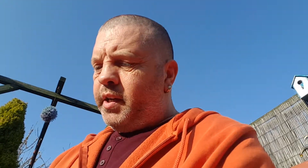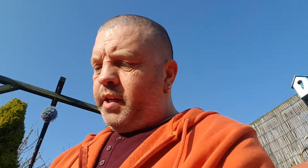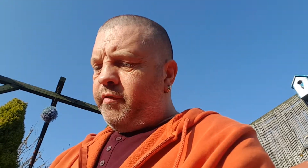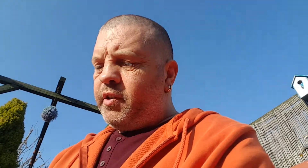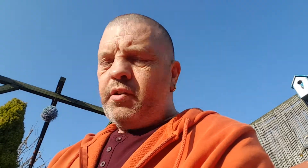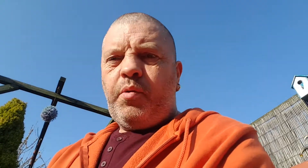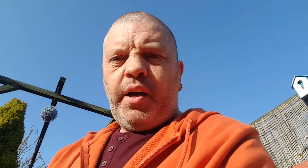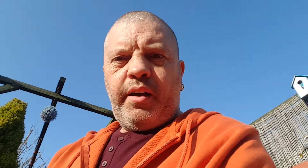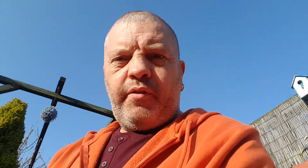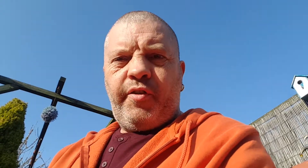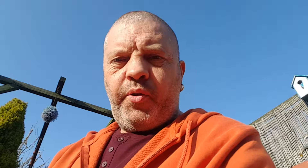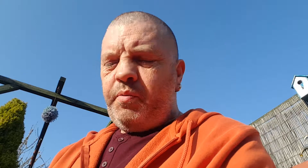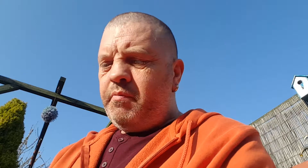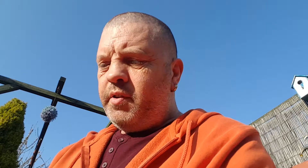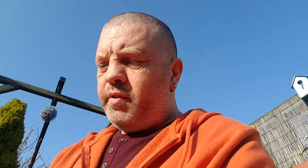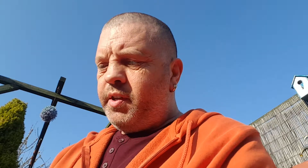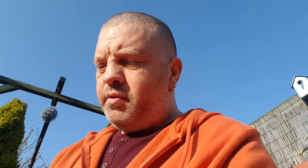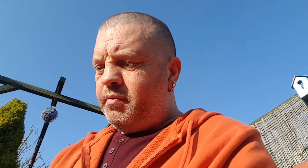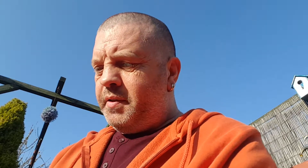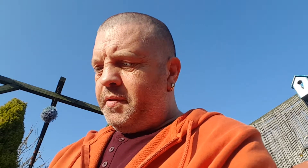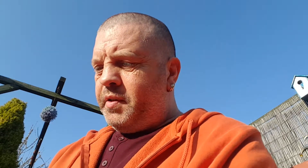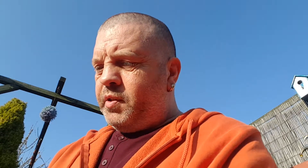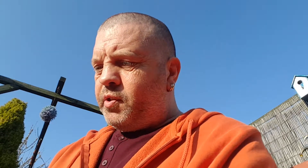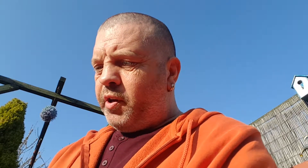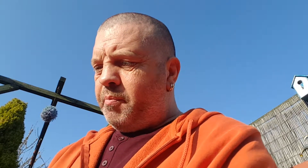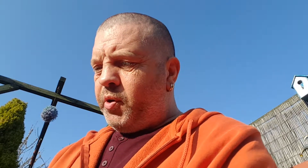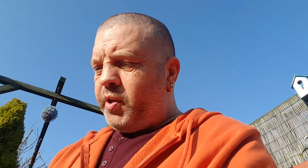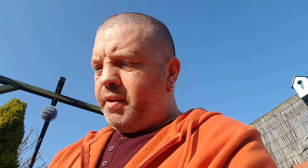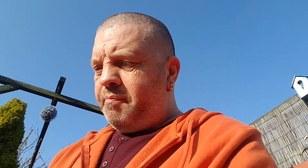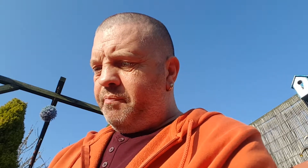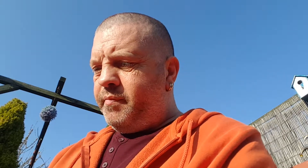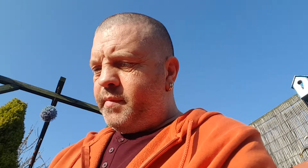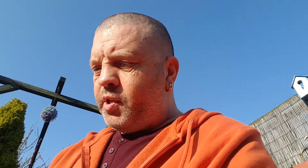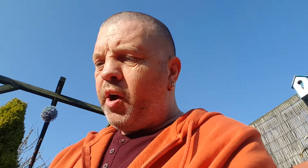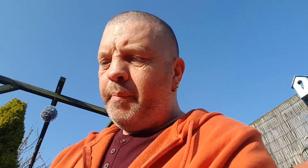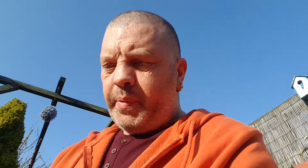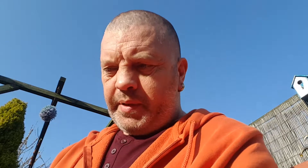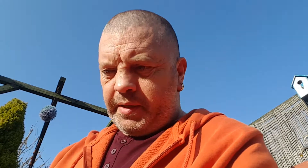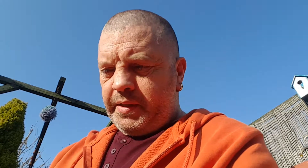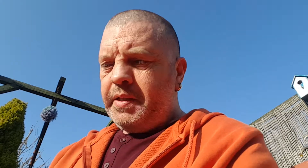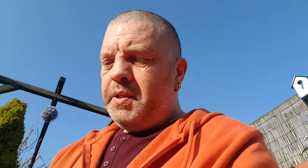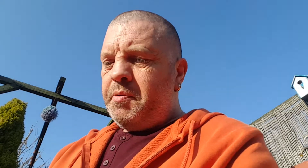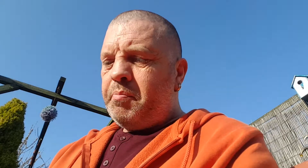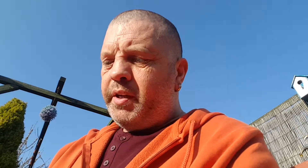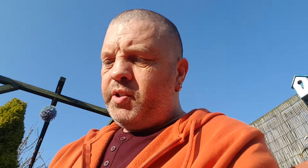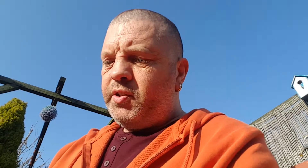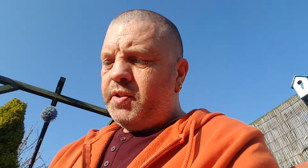I've acquired a few of these Steinberger type basses.